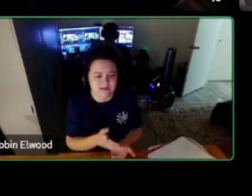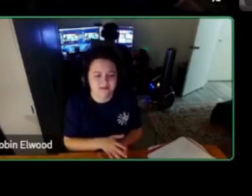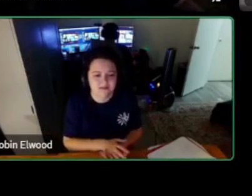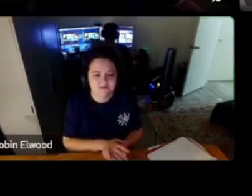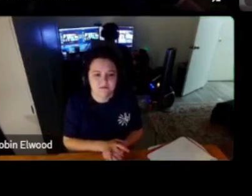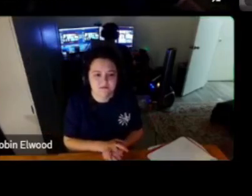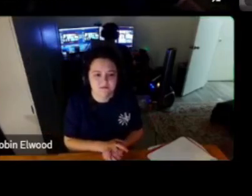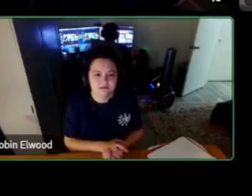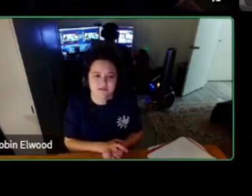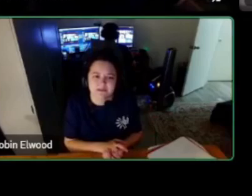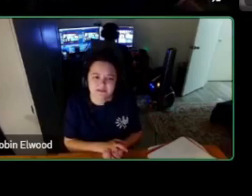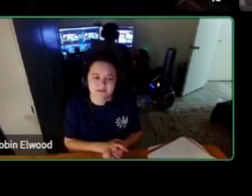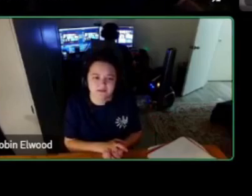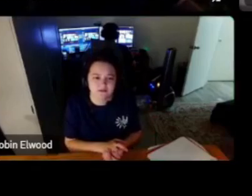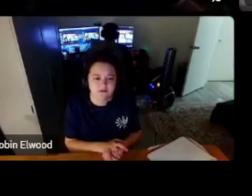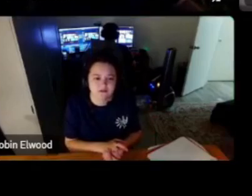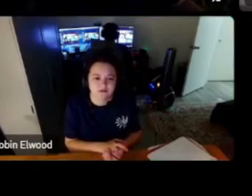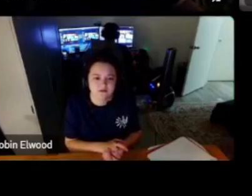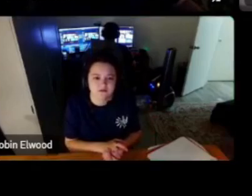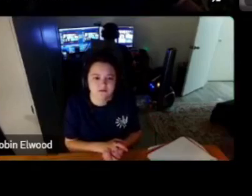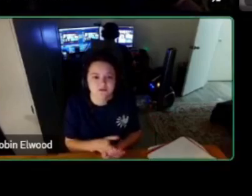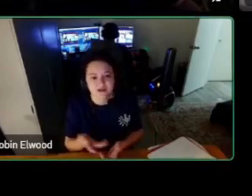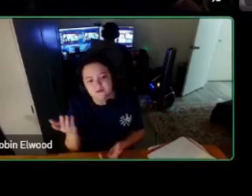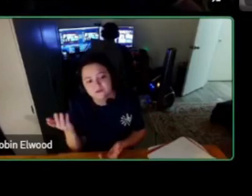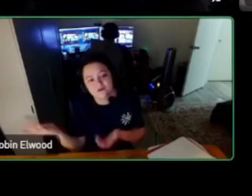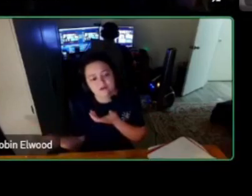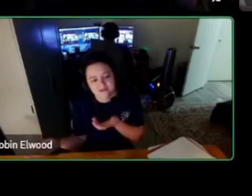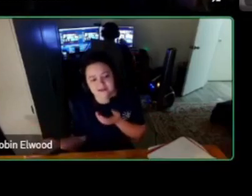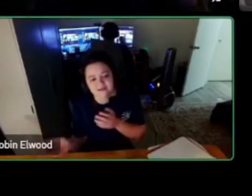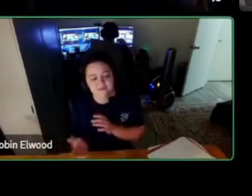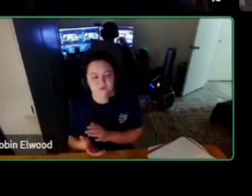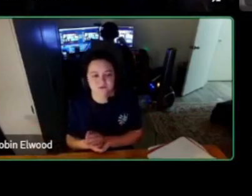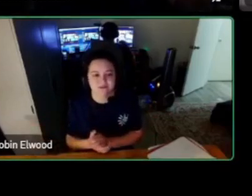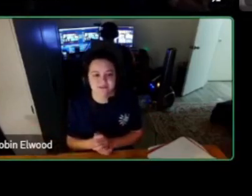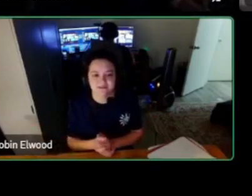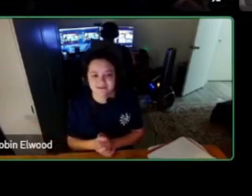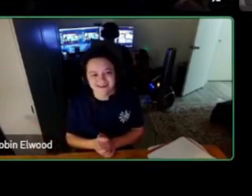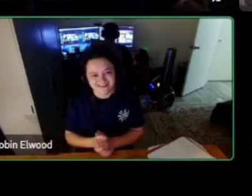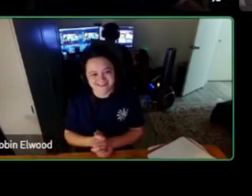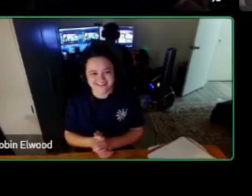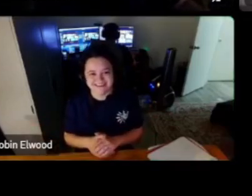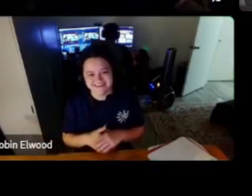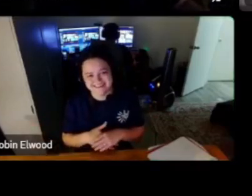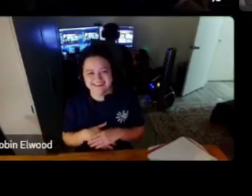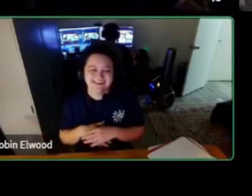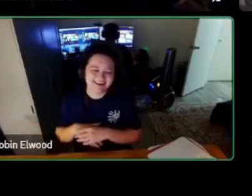guess. Does that make sense? So yeah, you're correct, Cass, is what I'm trying to say. yeah.